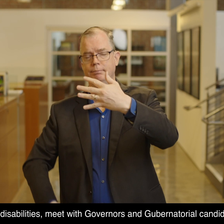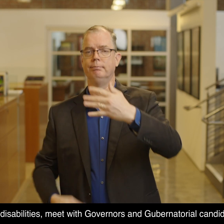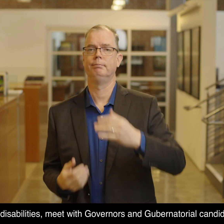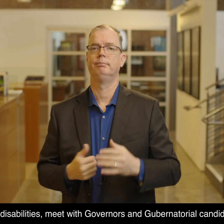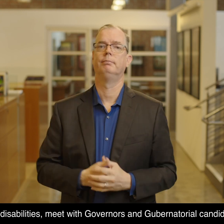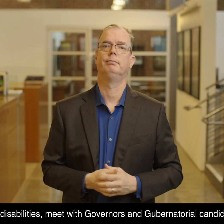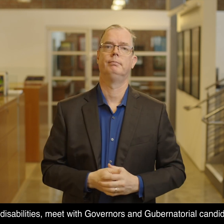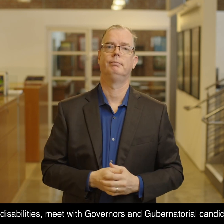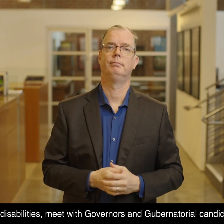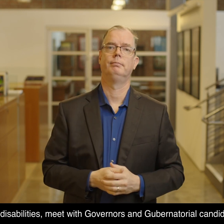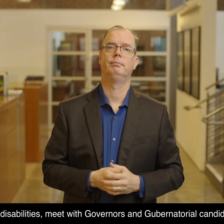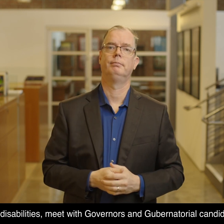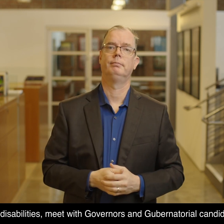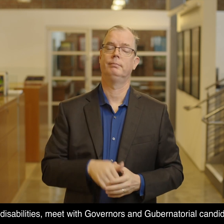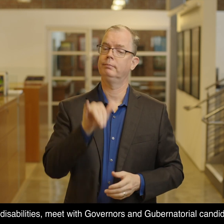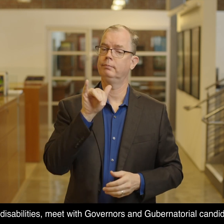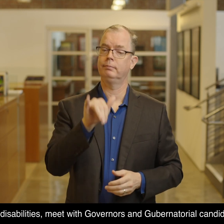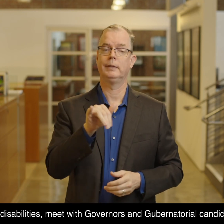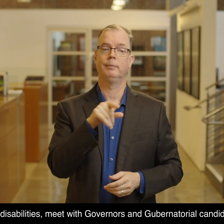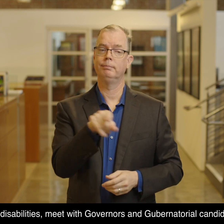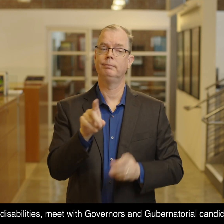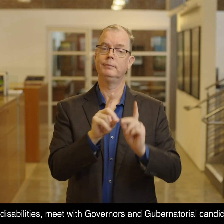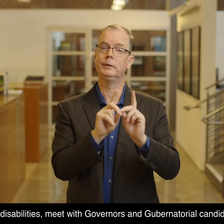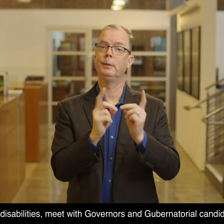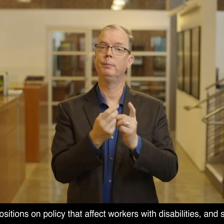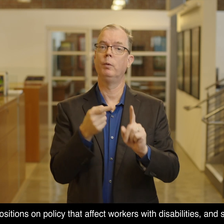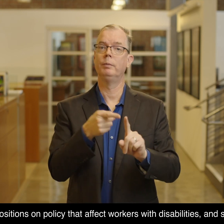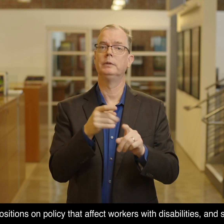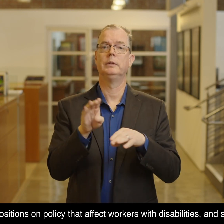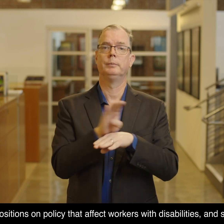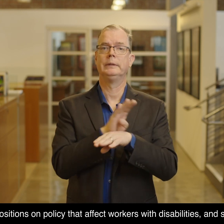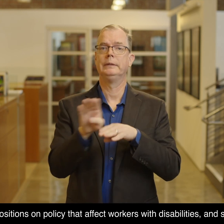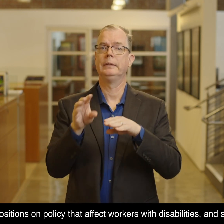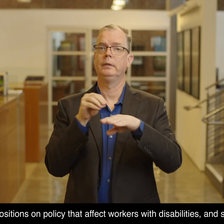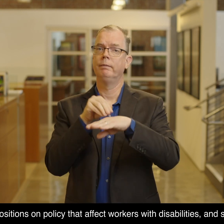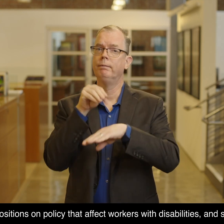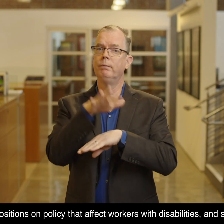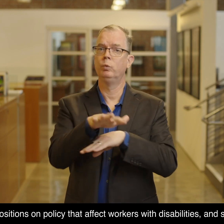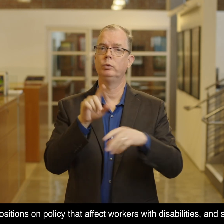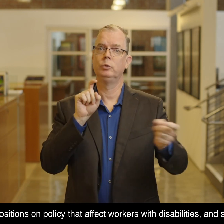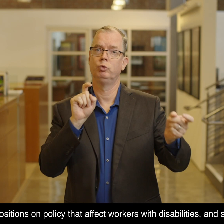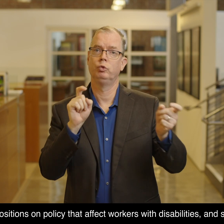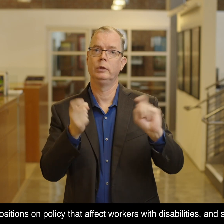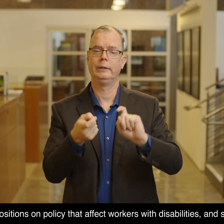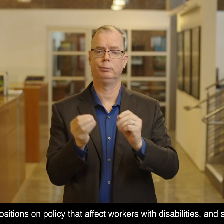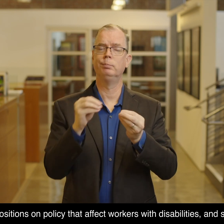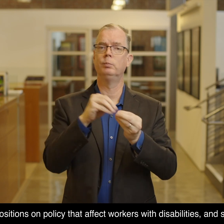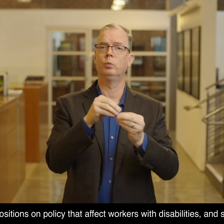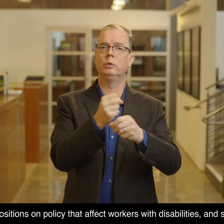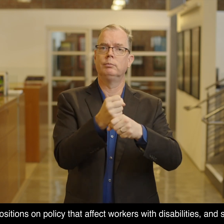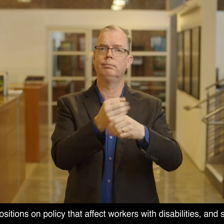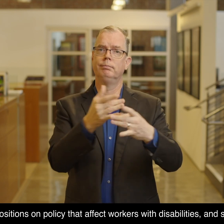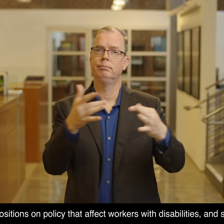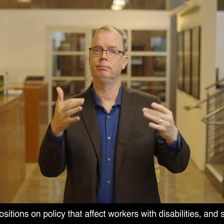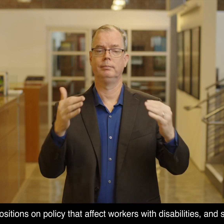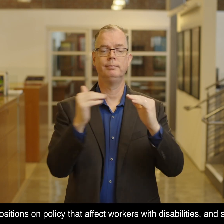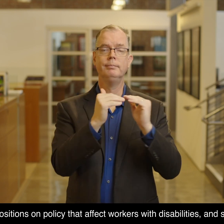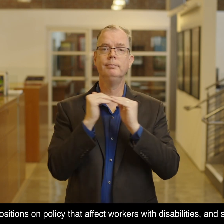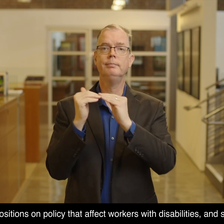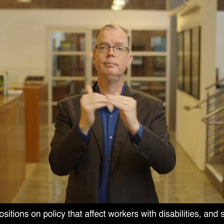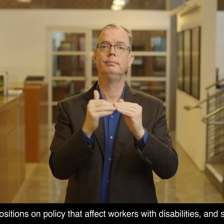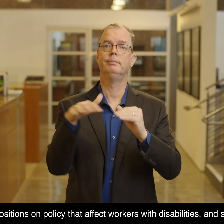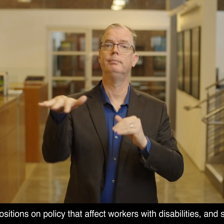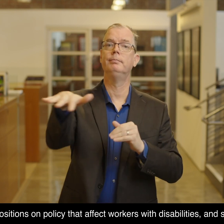with governors and gubernatorial candidates to inquire about their positions on policy that affect workers with